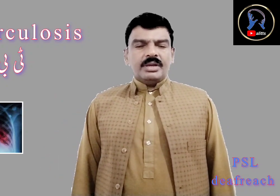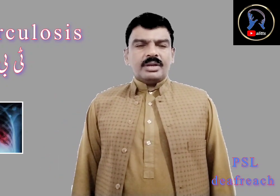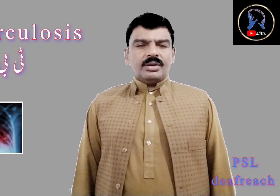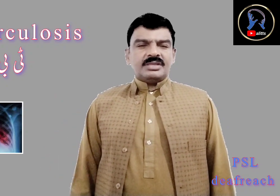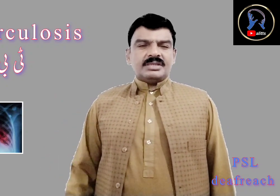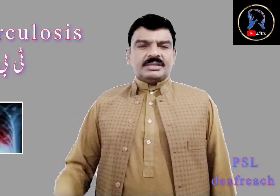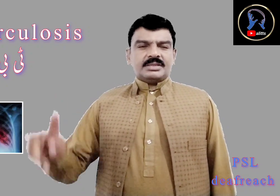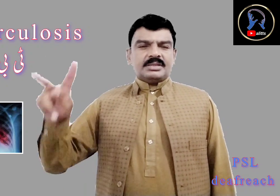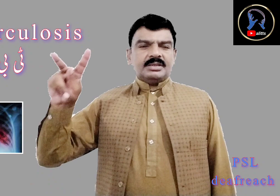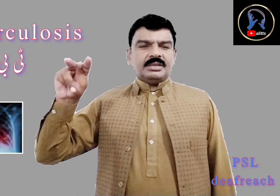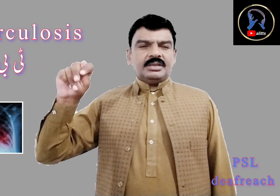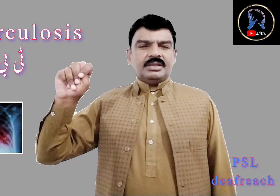tuberculosis